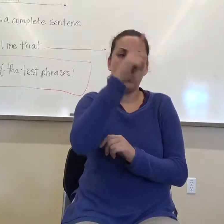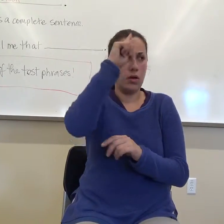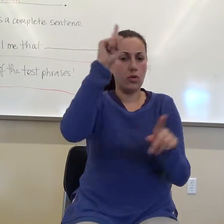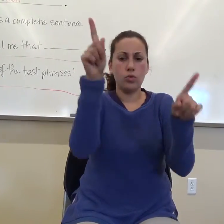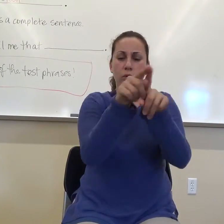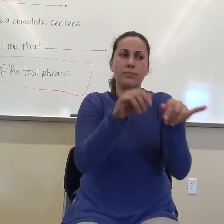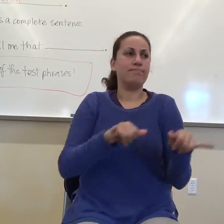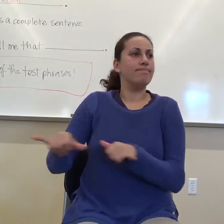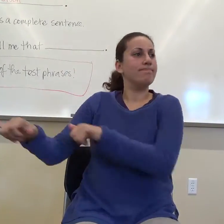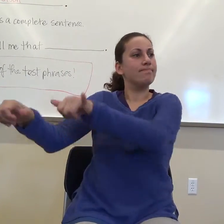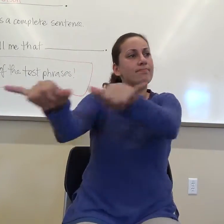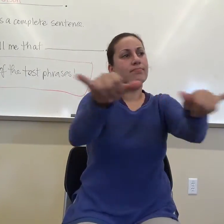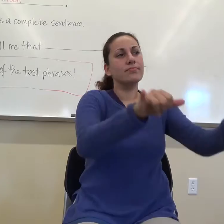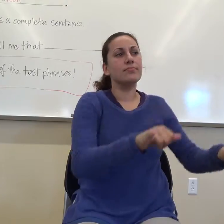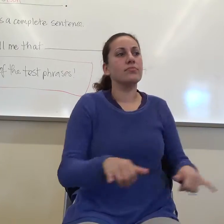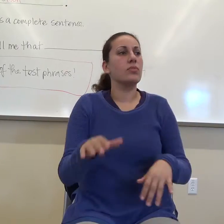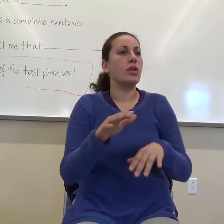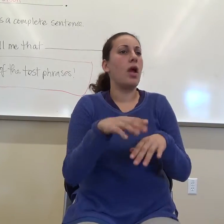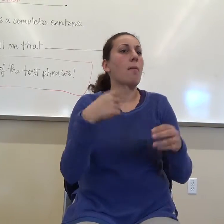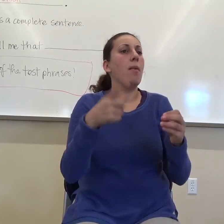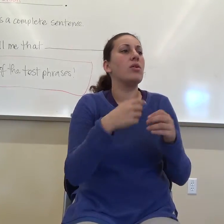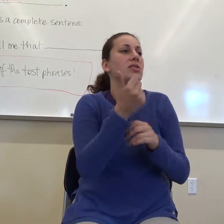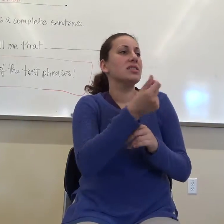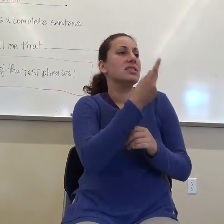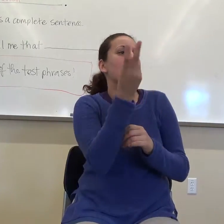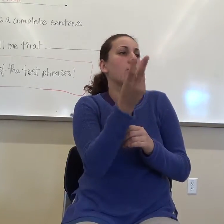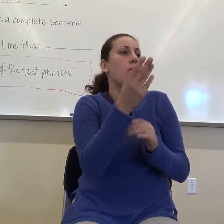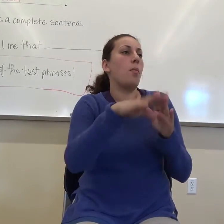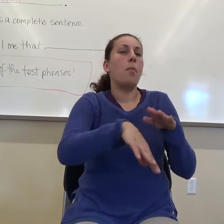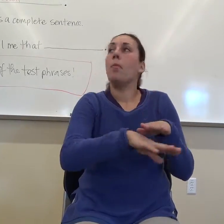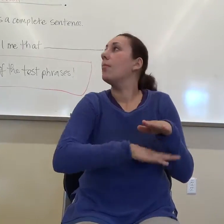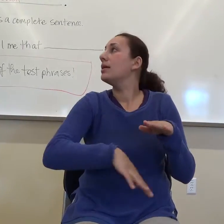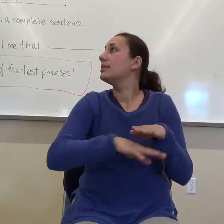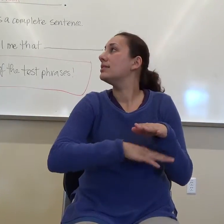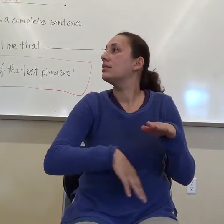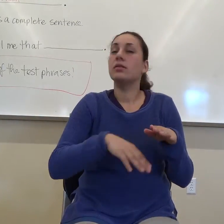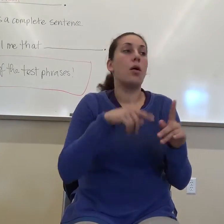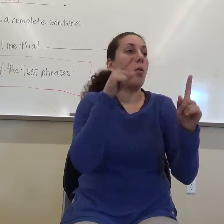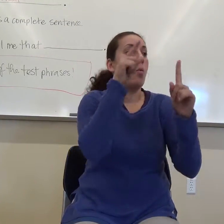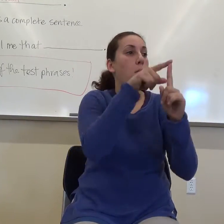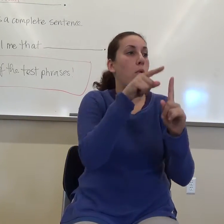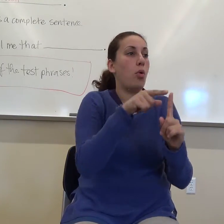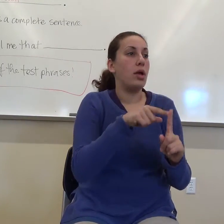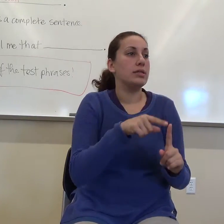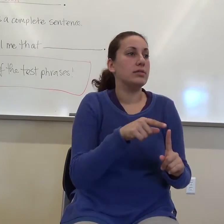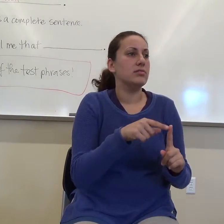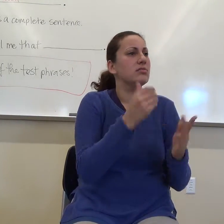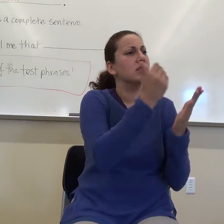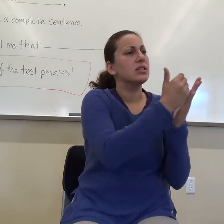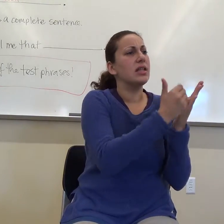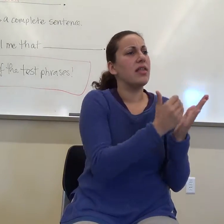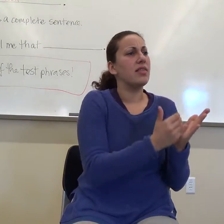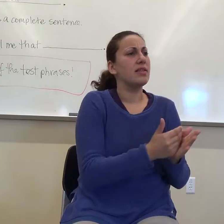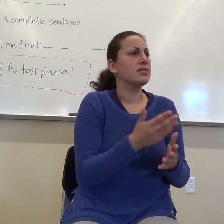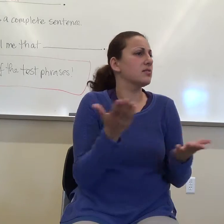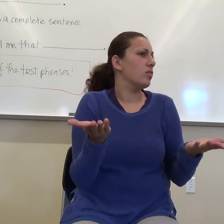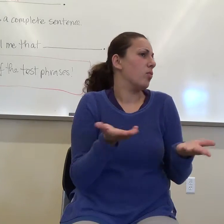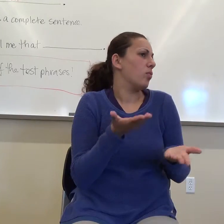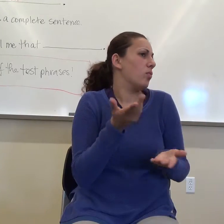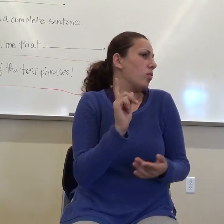several basic points. So what's the list in this paragraph? What are you going